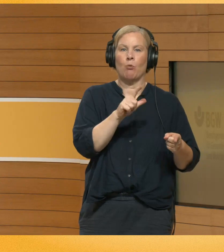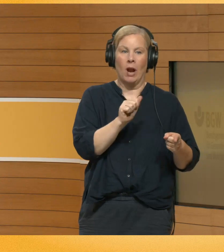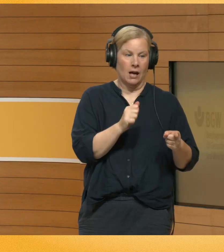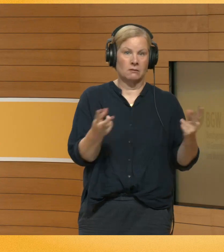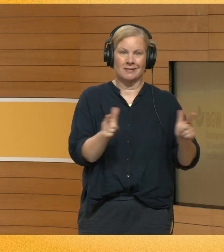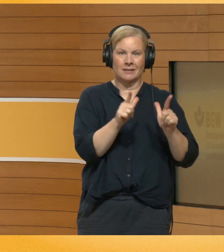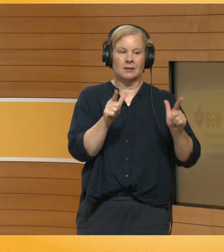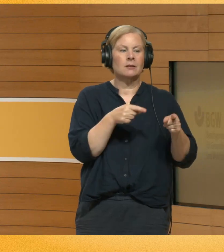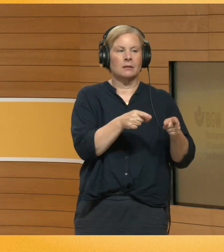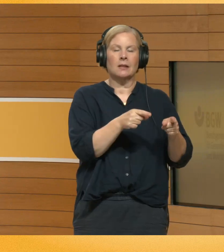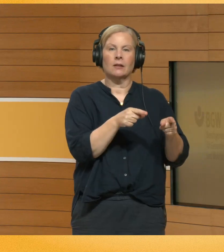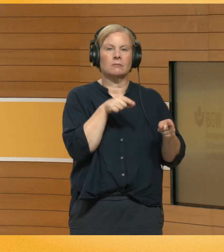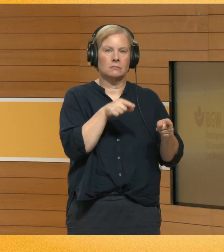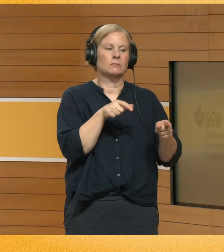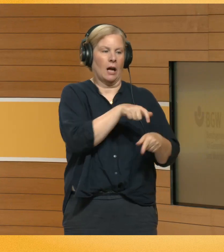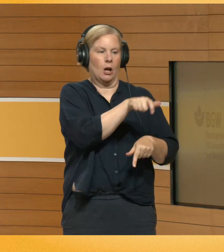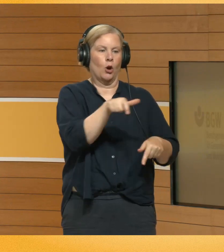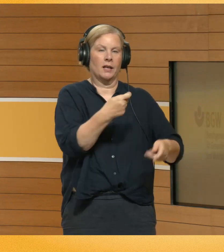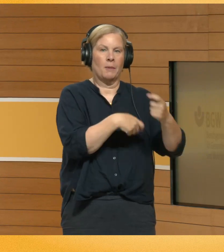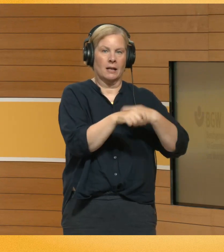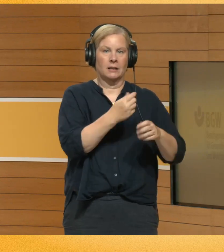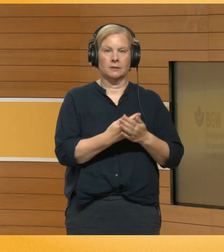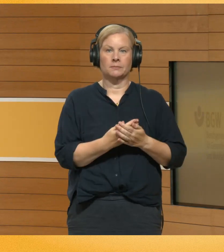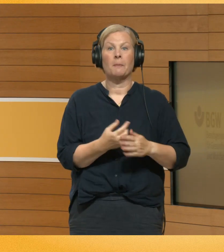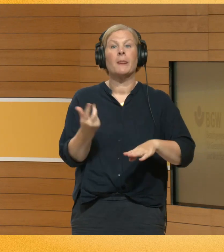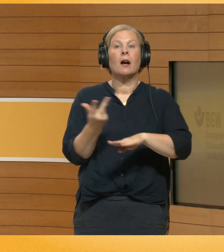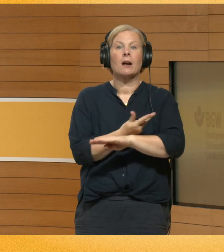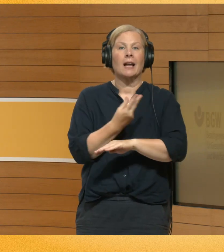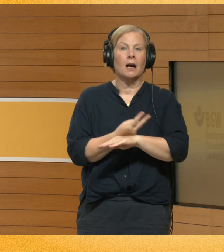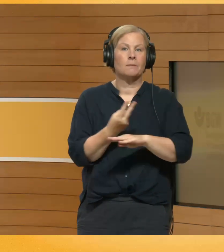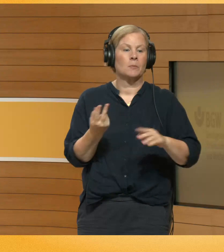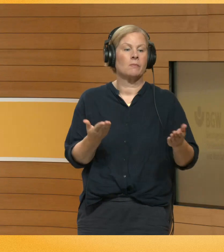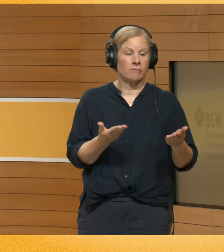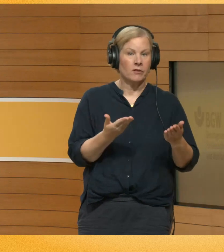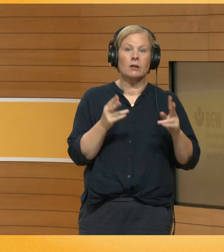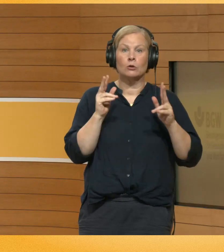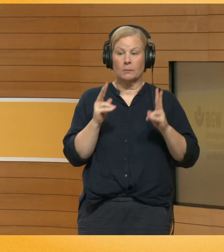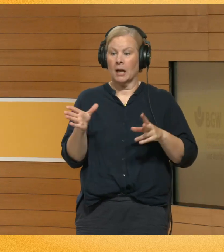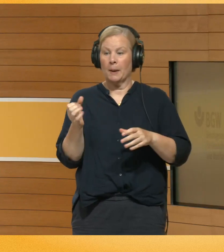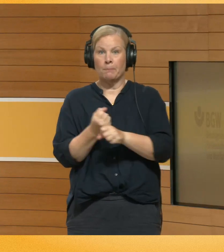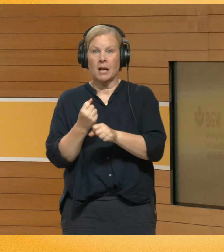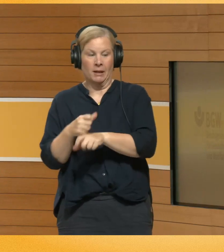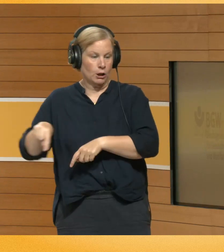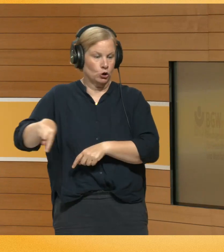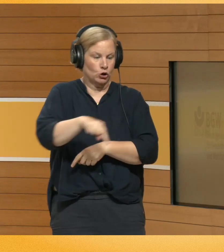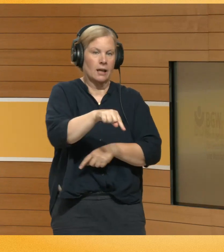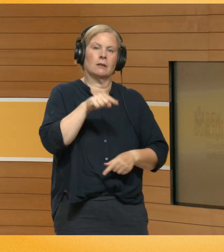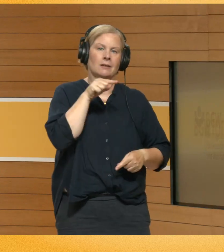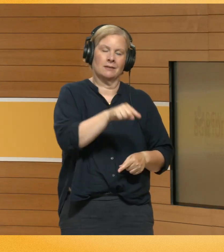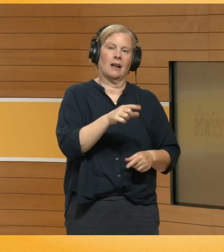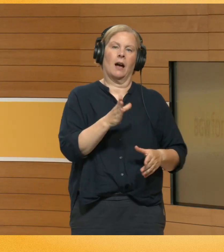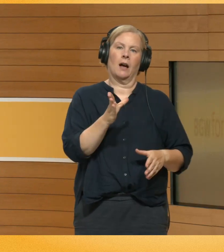that. But one profound measure was also the tax exemption